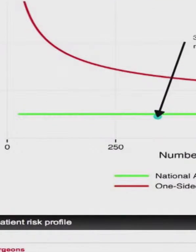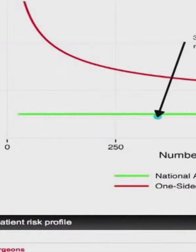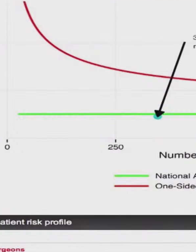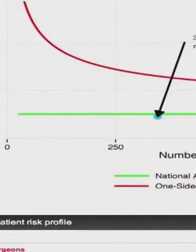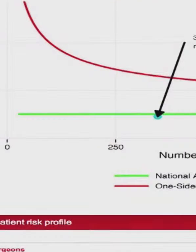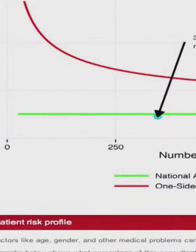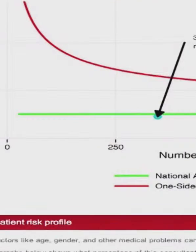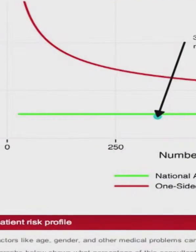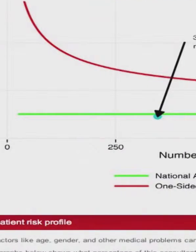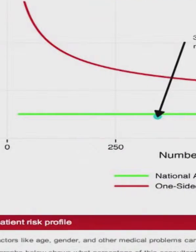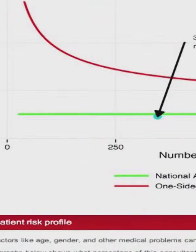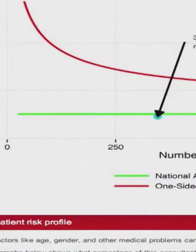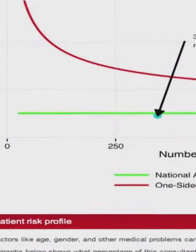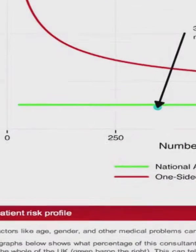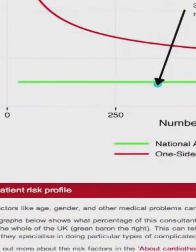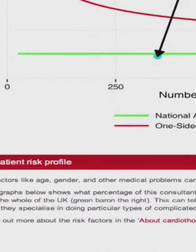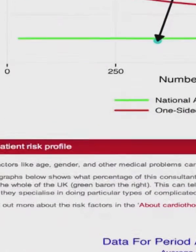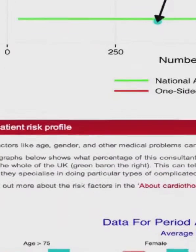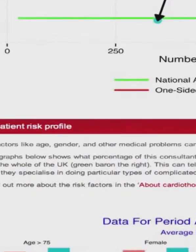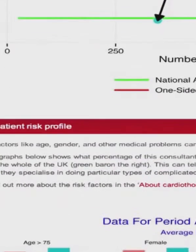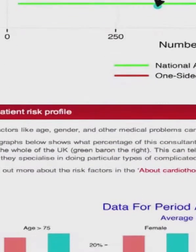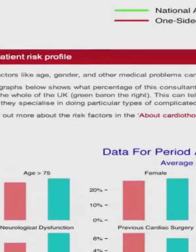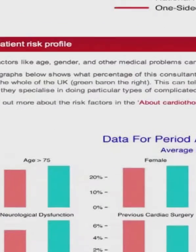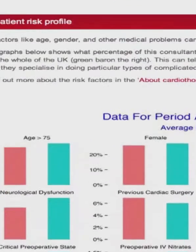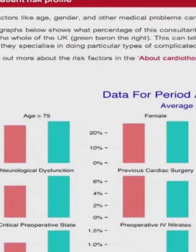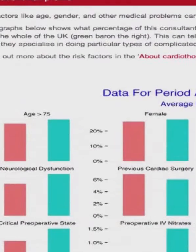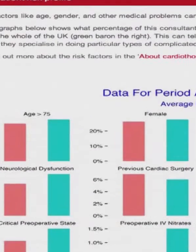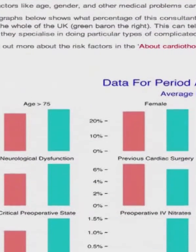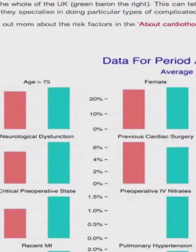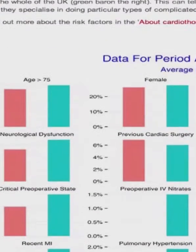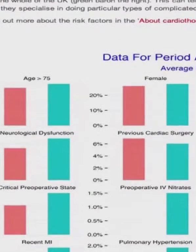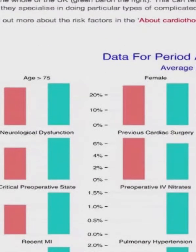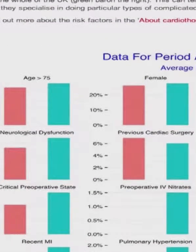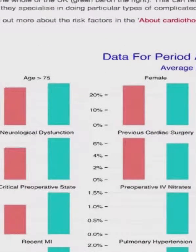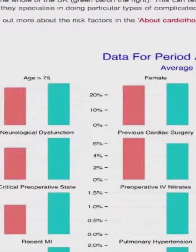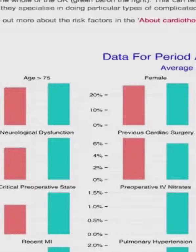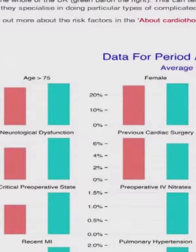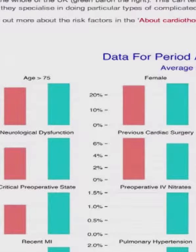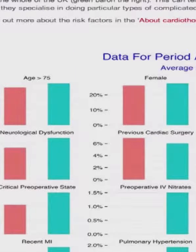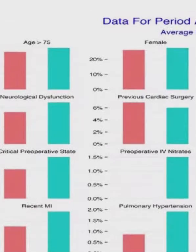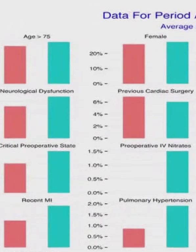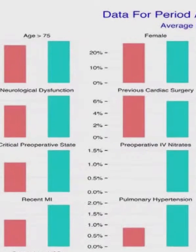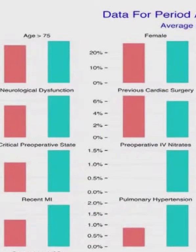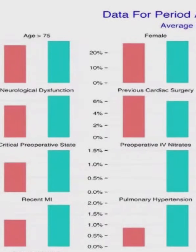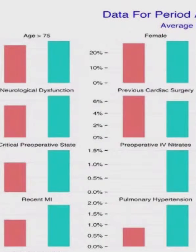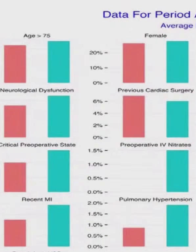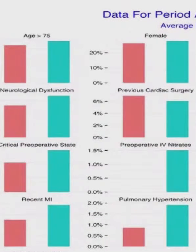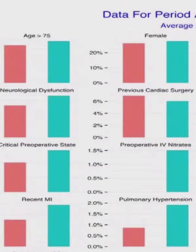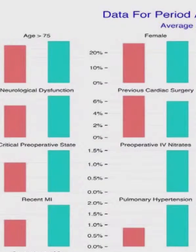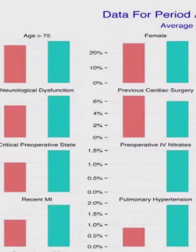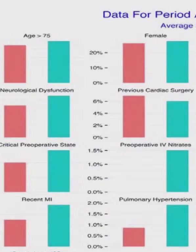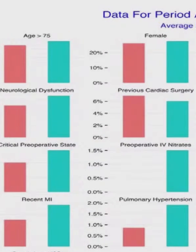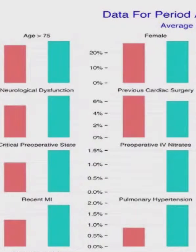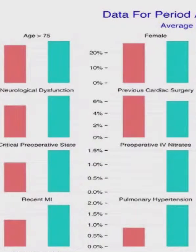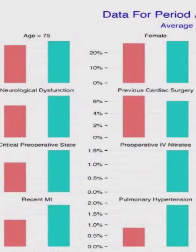average, red line would be, above the red line would not be good. And again, more information. So this describes in more detail the exact profile of all the patients that I do. So